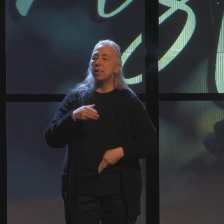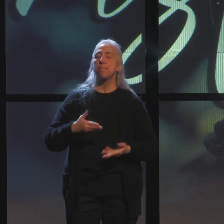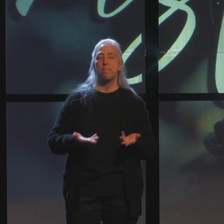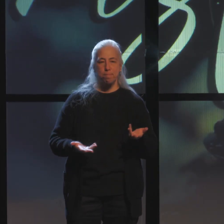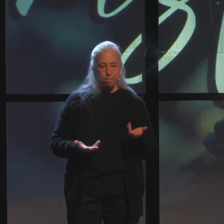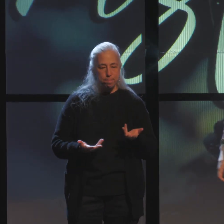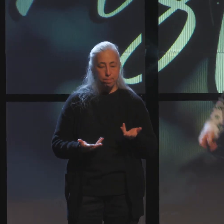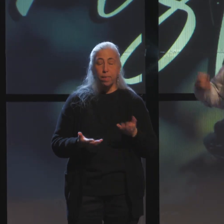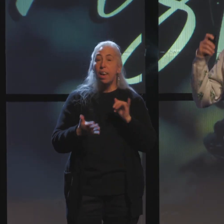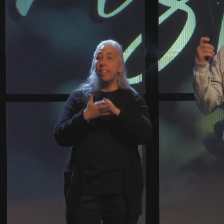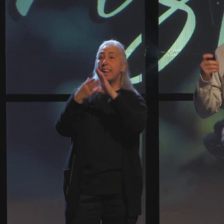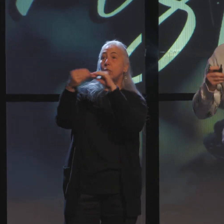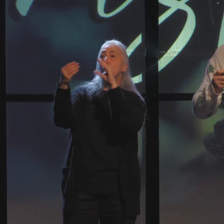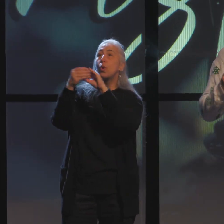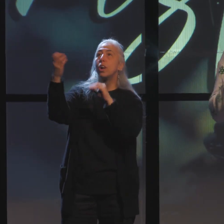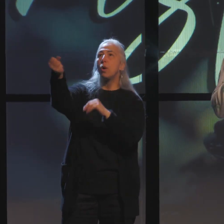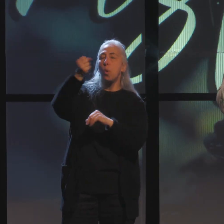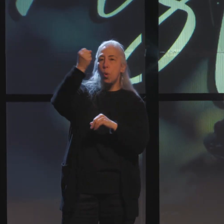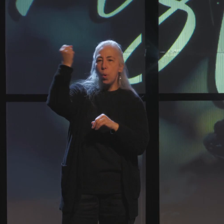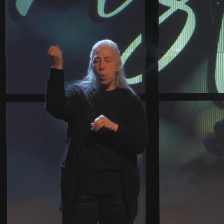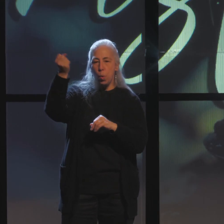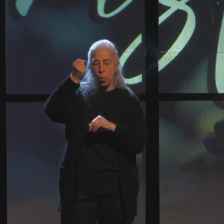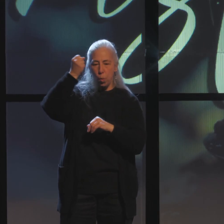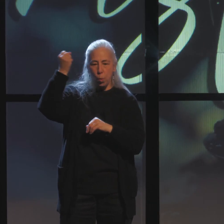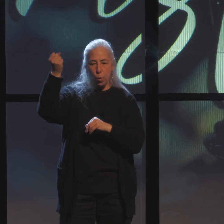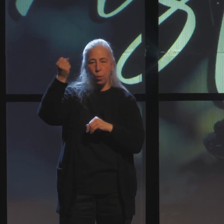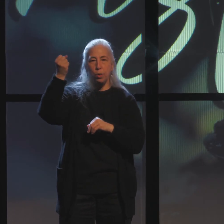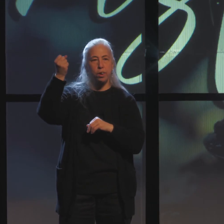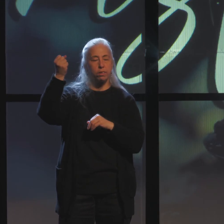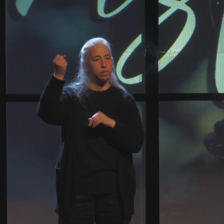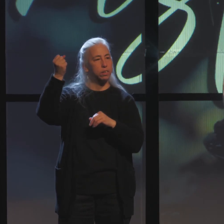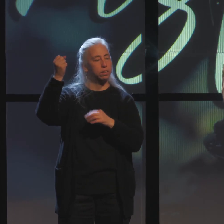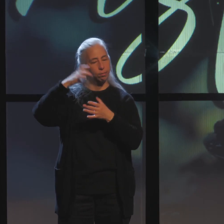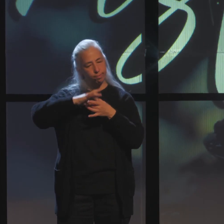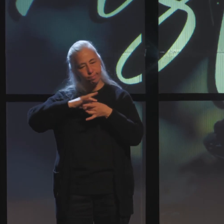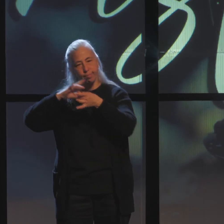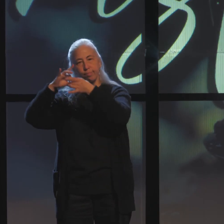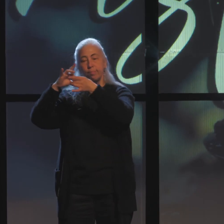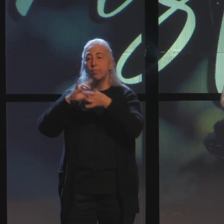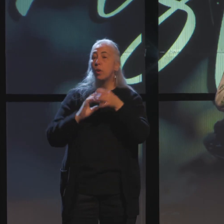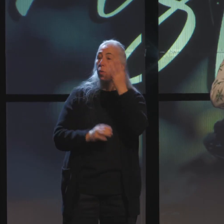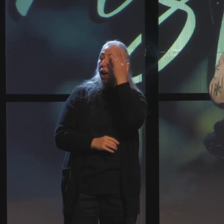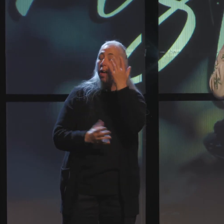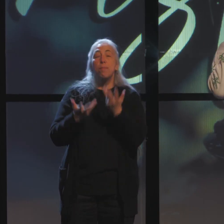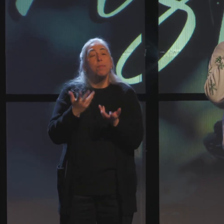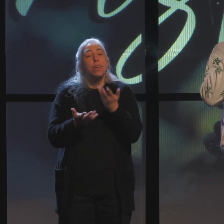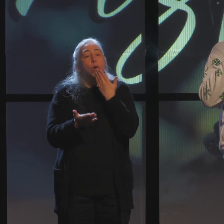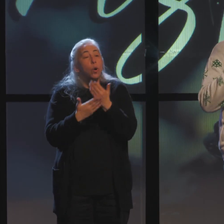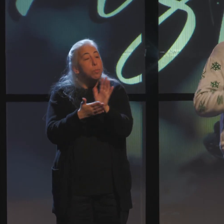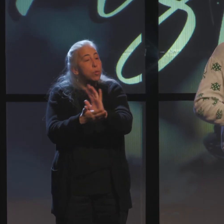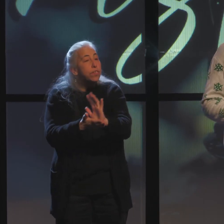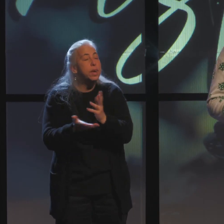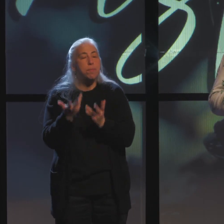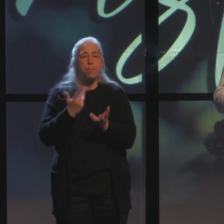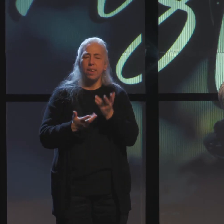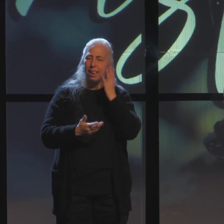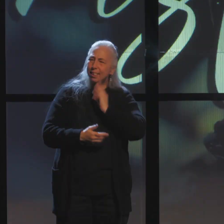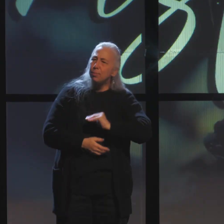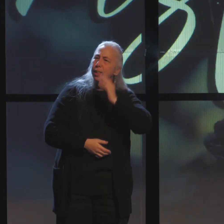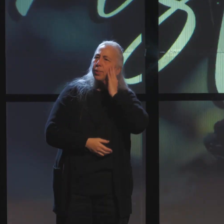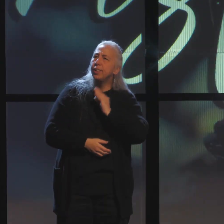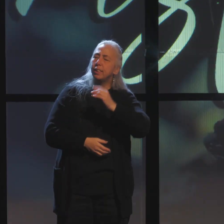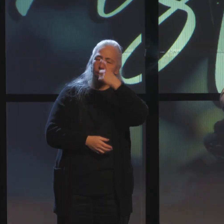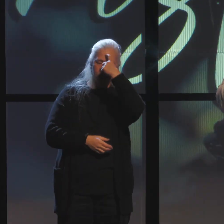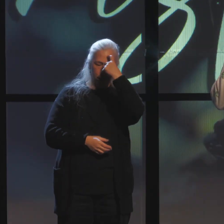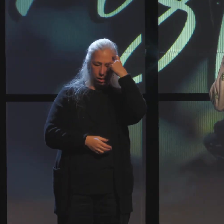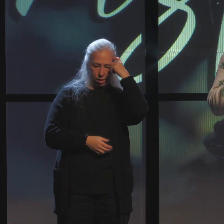we hold on to those stories and they hold us, and it's because in some sense, a really great movie or an experience in our memories, they